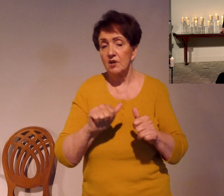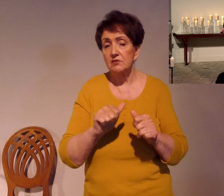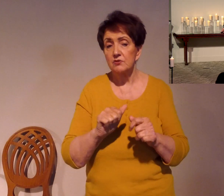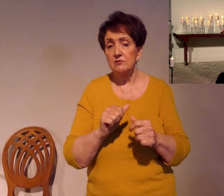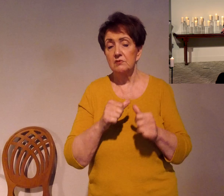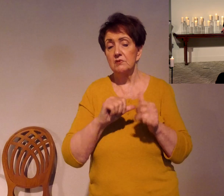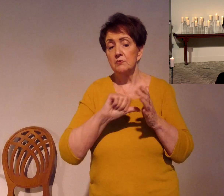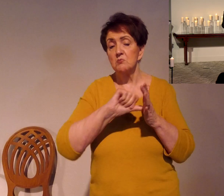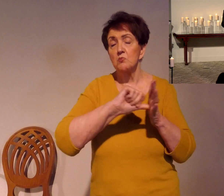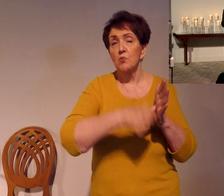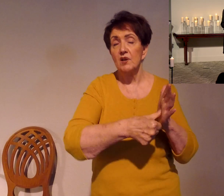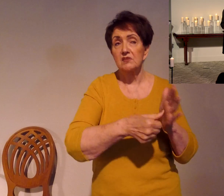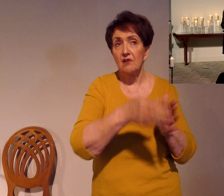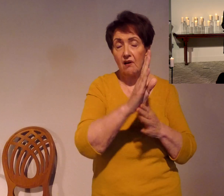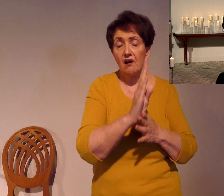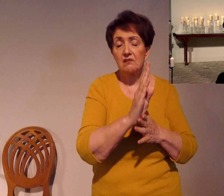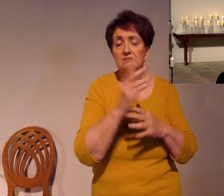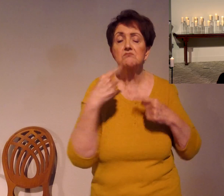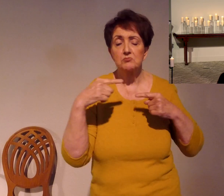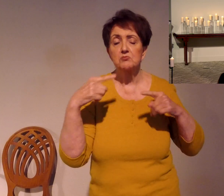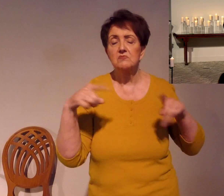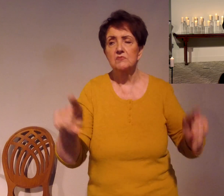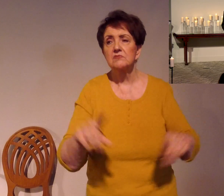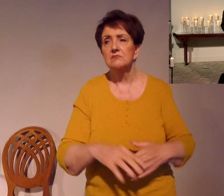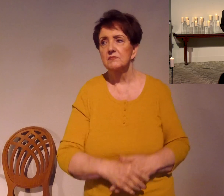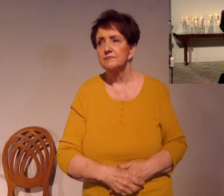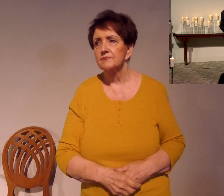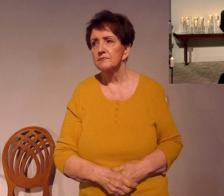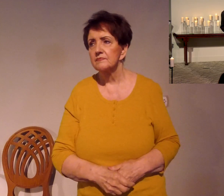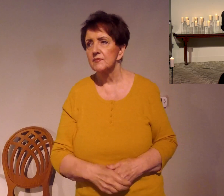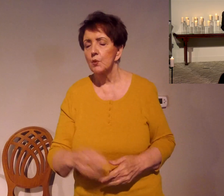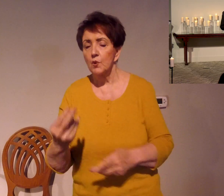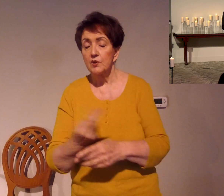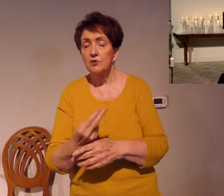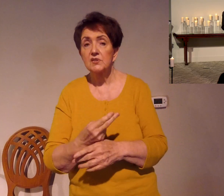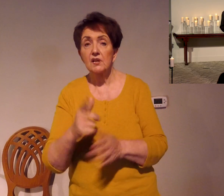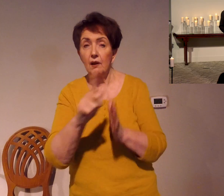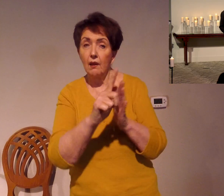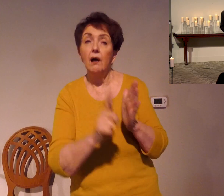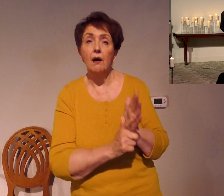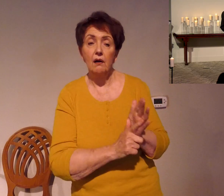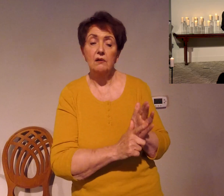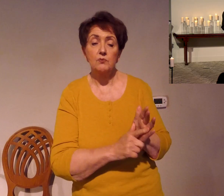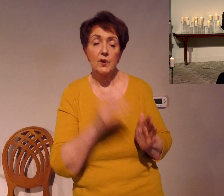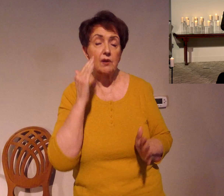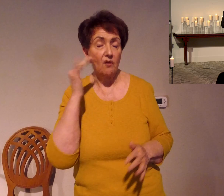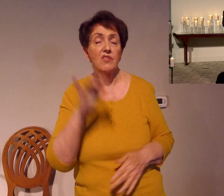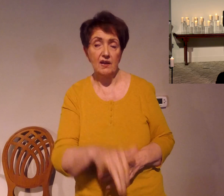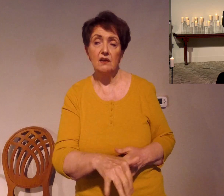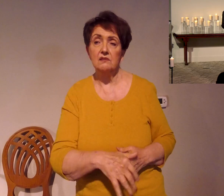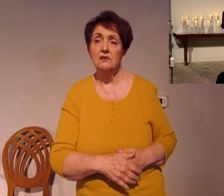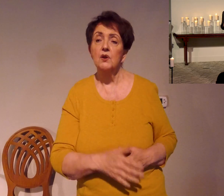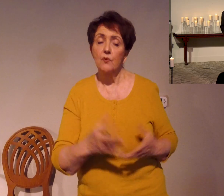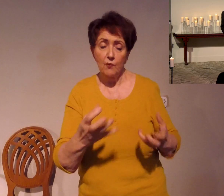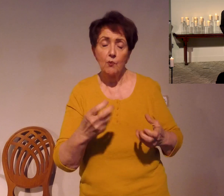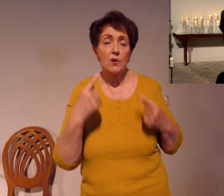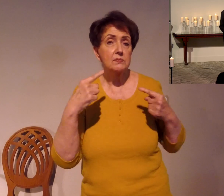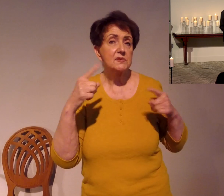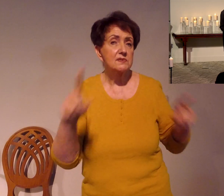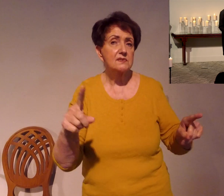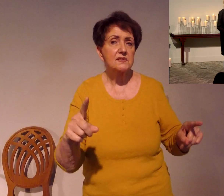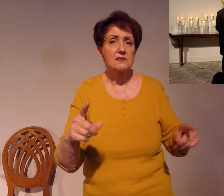prospered. What we know to be true is that we're actually using a law. That if we want to be prosperous and we want to